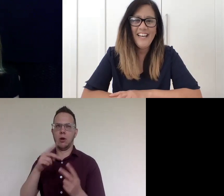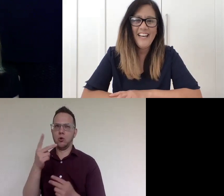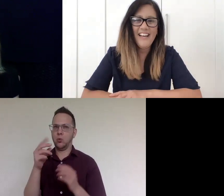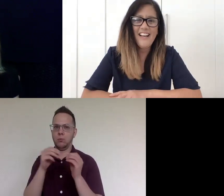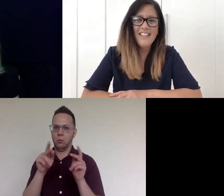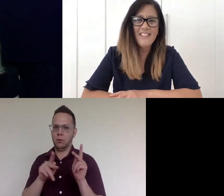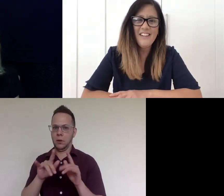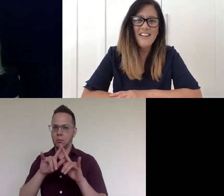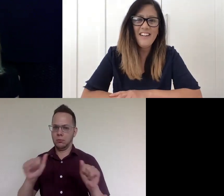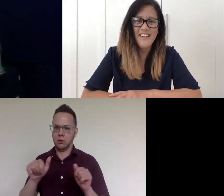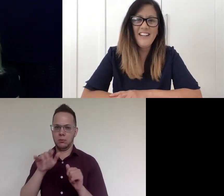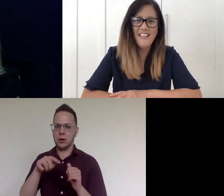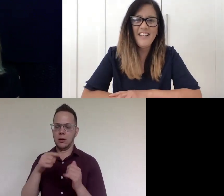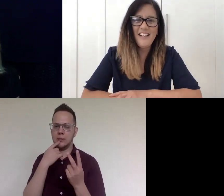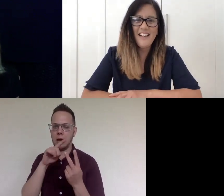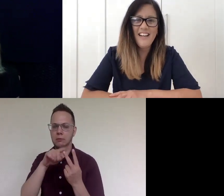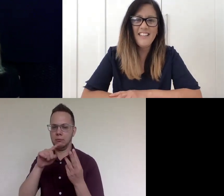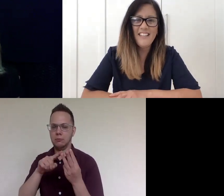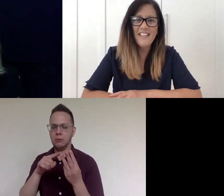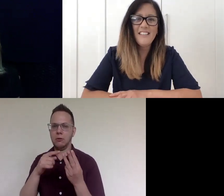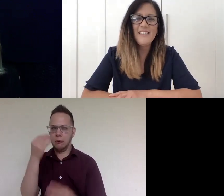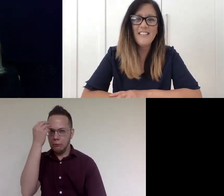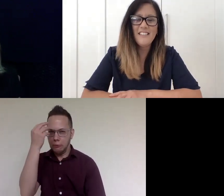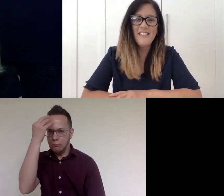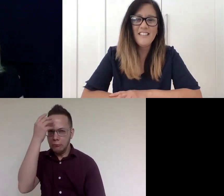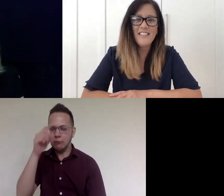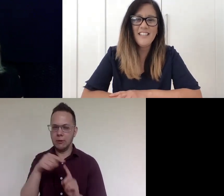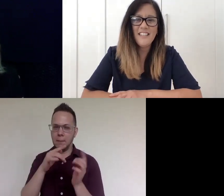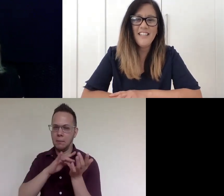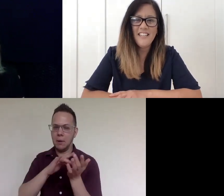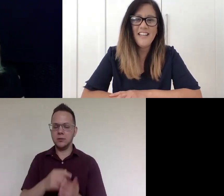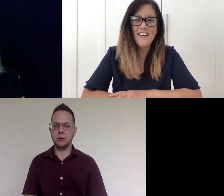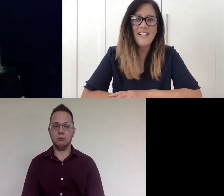mulling over. And I just thought about it and I thought,